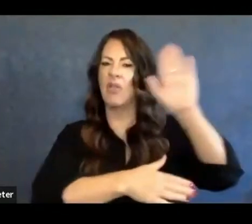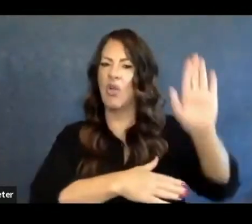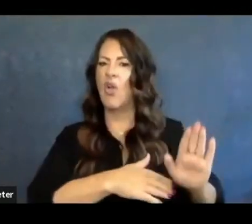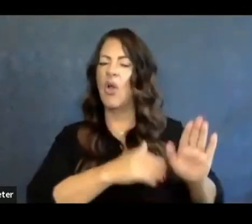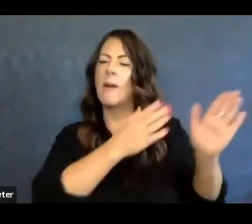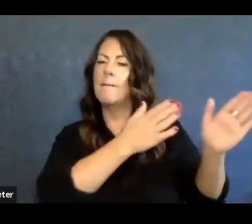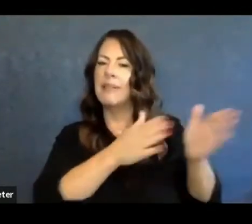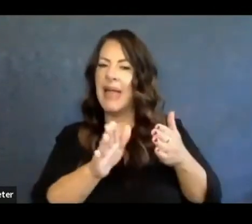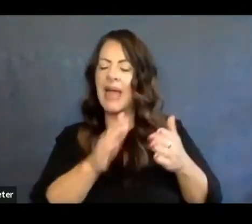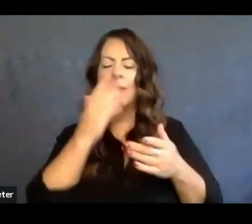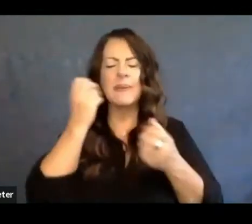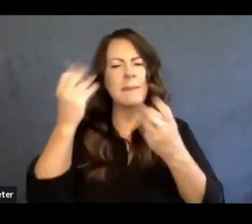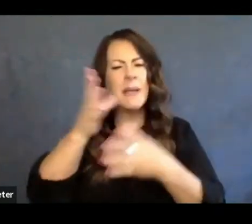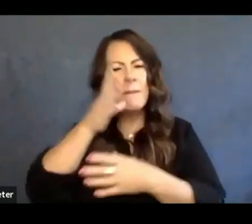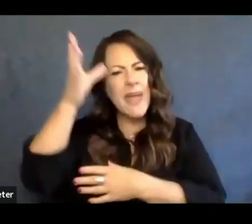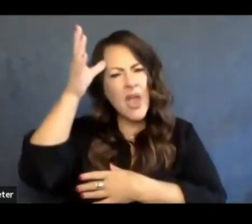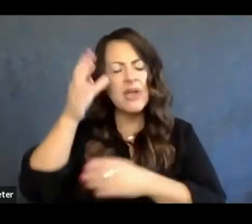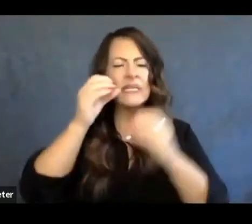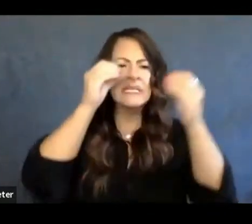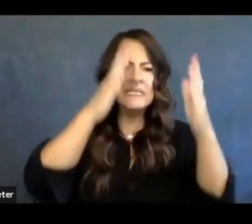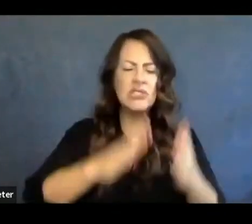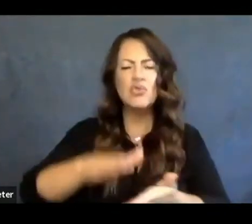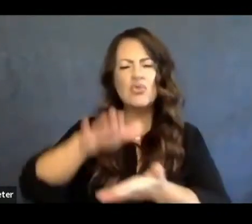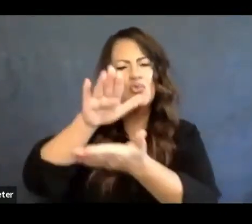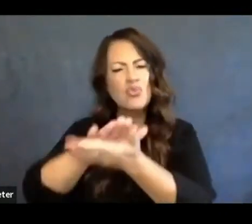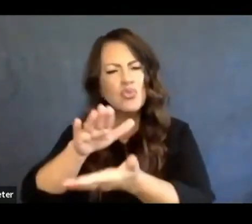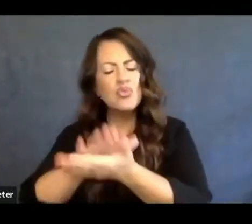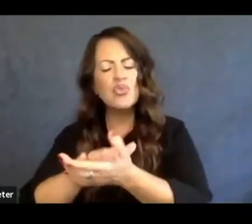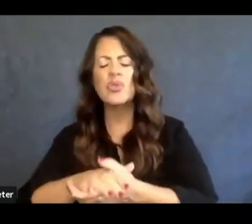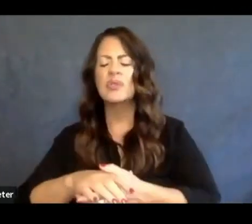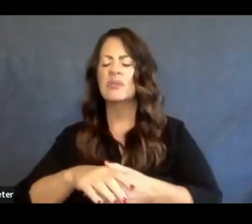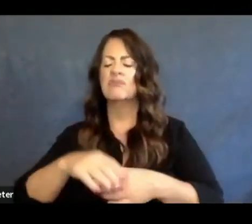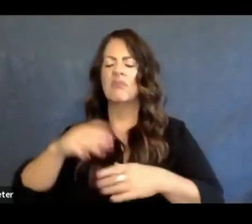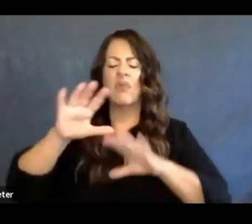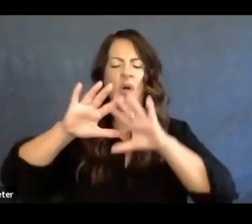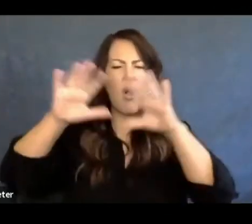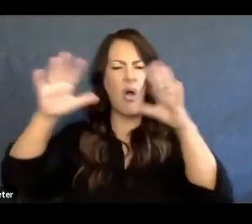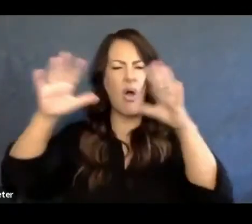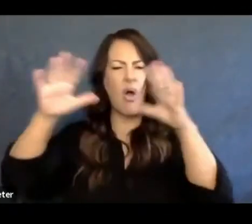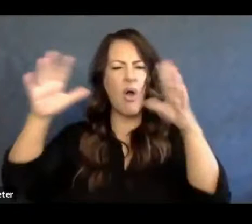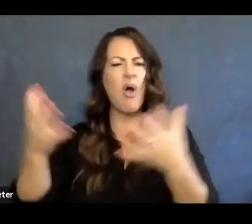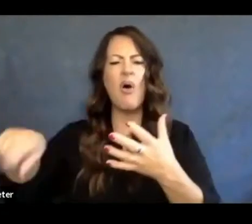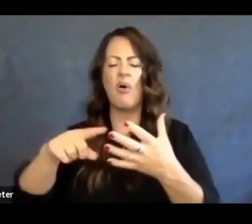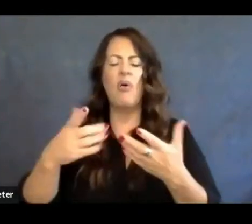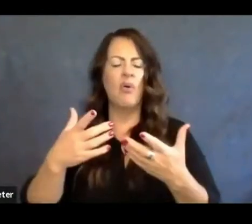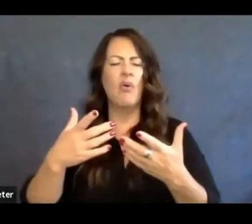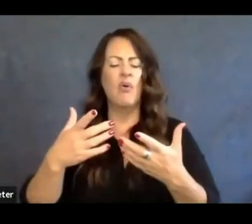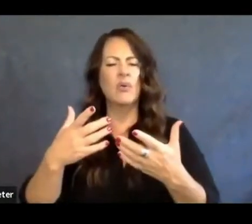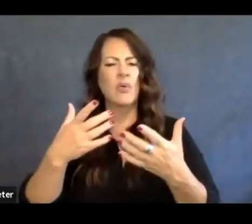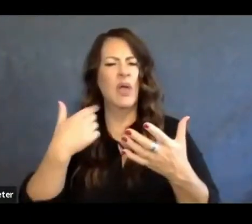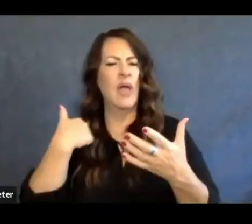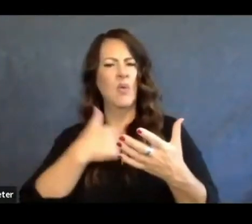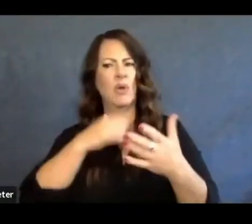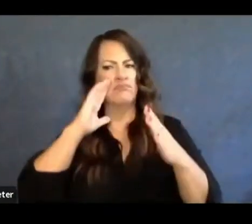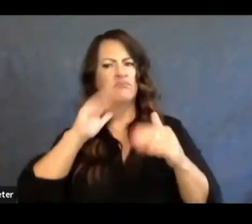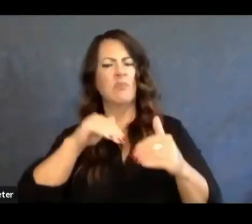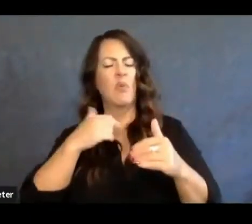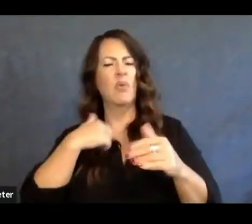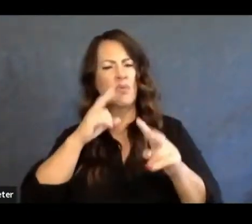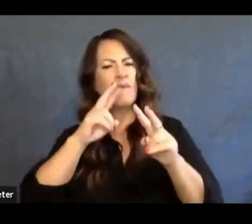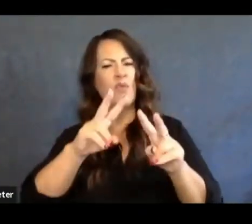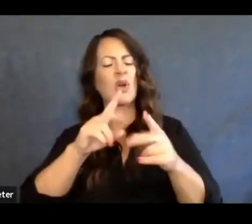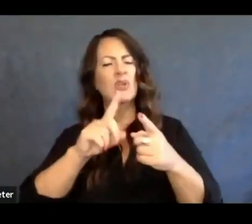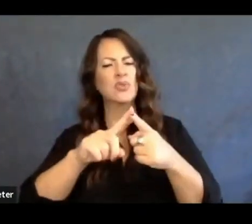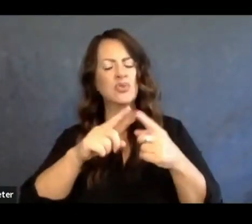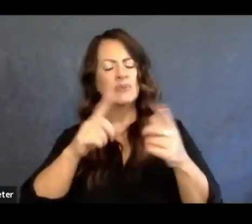many parents, teachers, school administrators have around this process, that we look forward to really